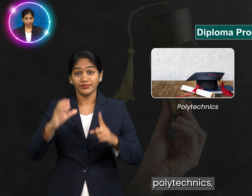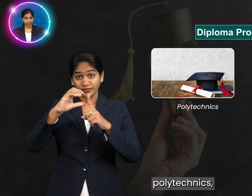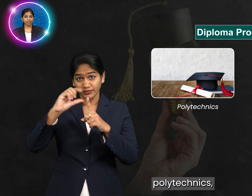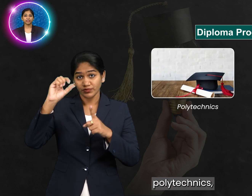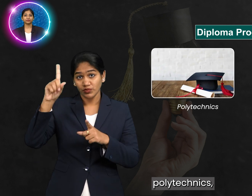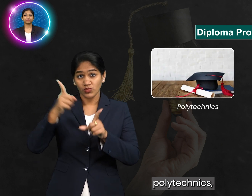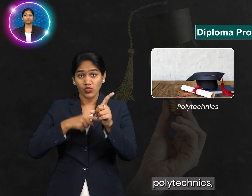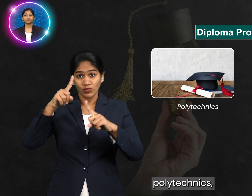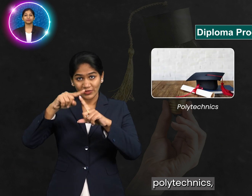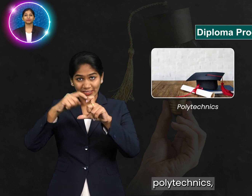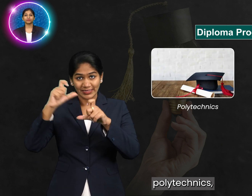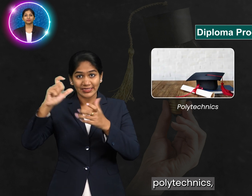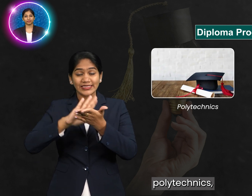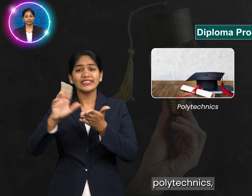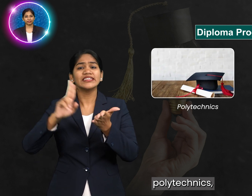Polytechnics,